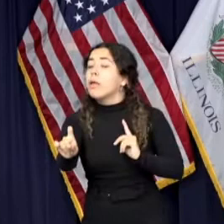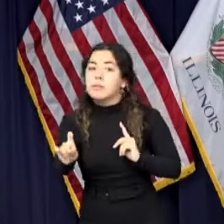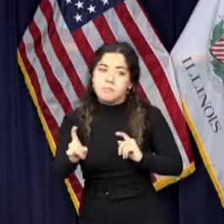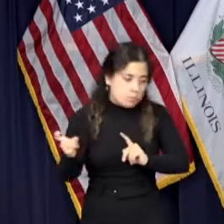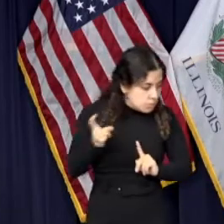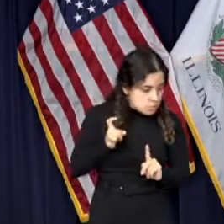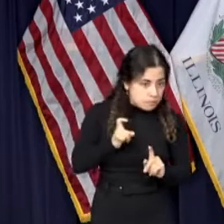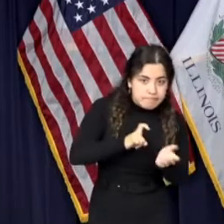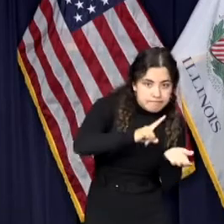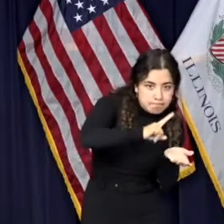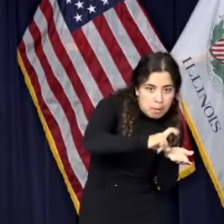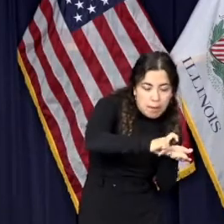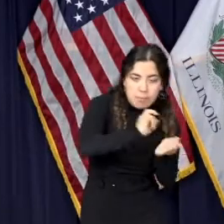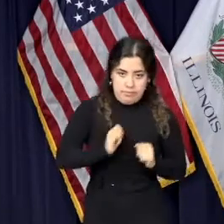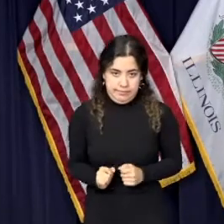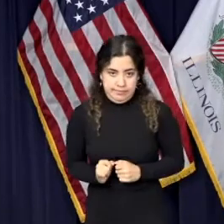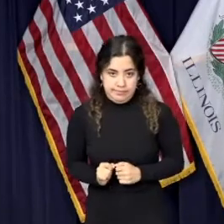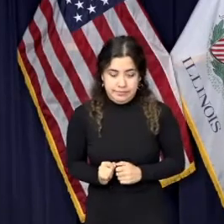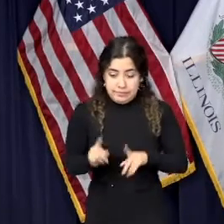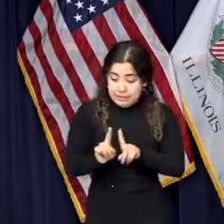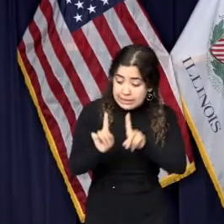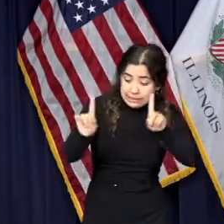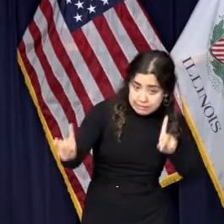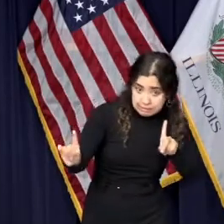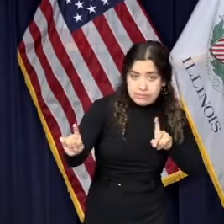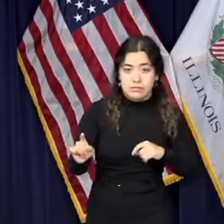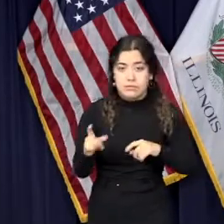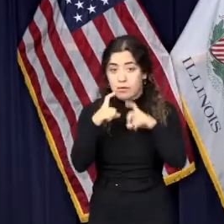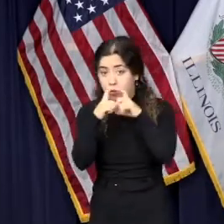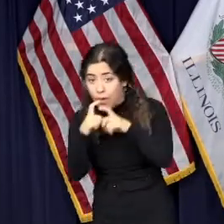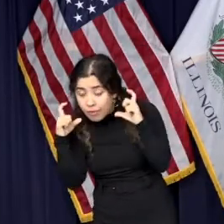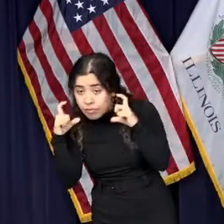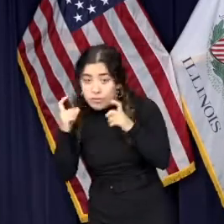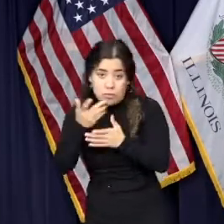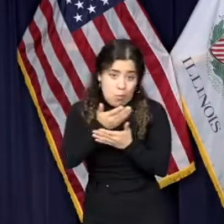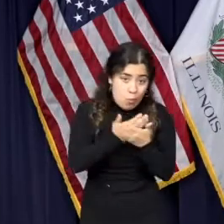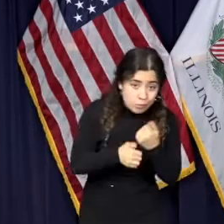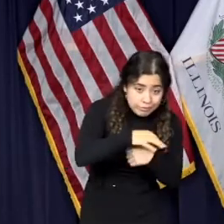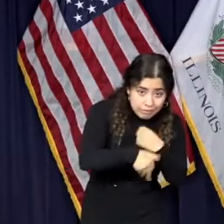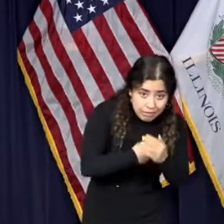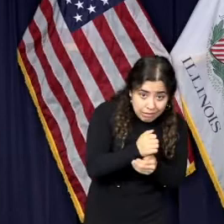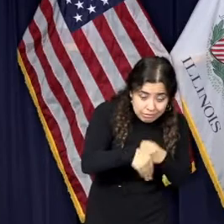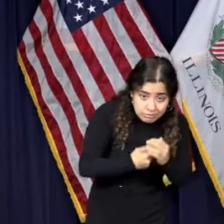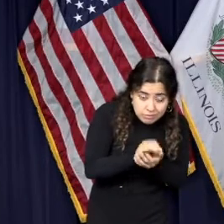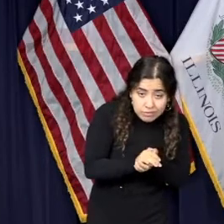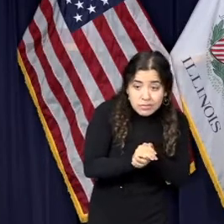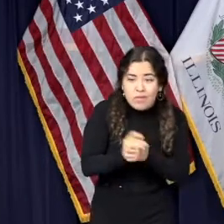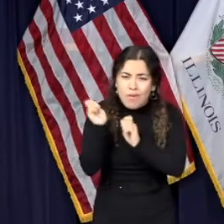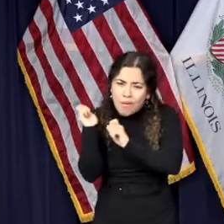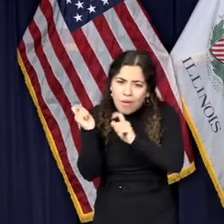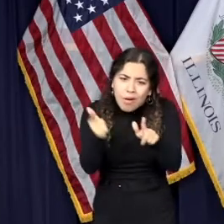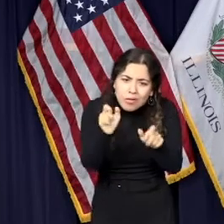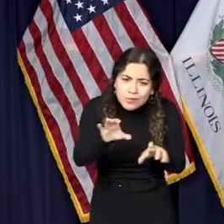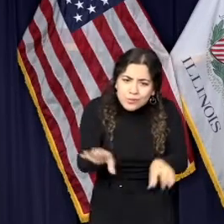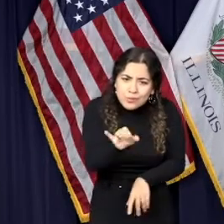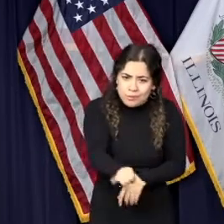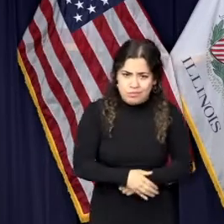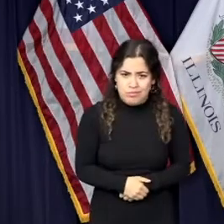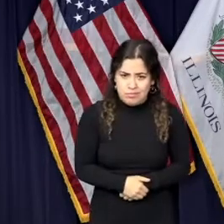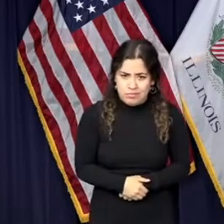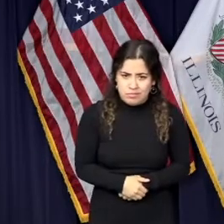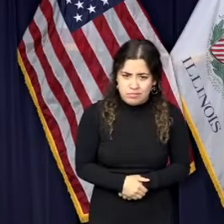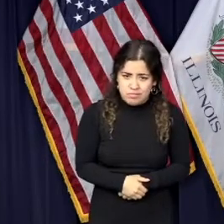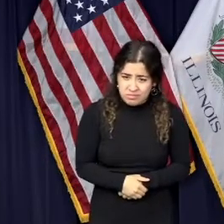it. Watching your distance, wearing a face covering, and washing your hands, that's what we can all do. That's what we can all